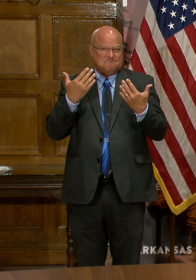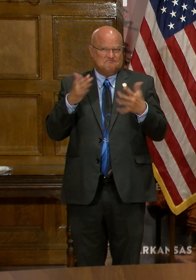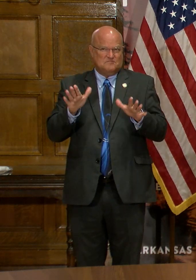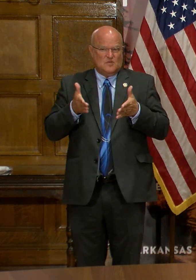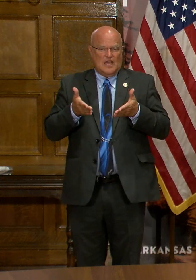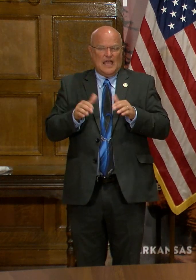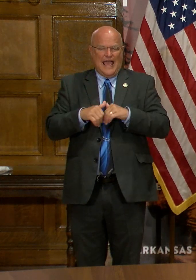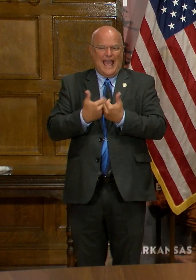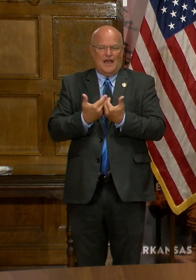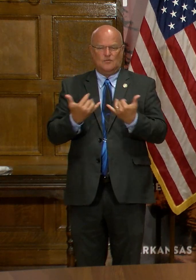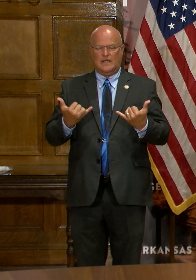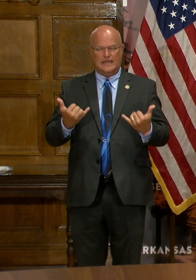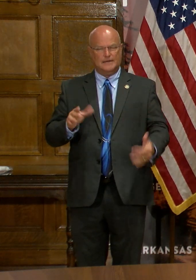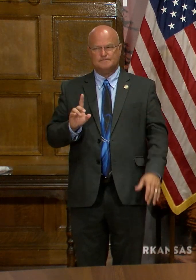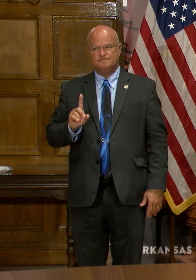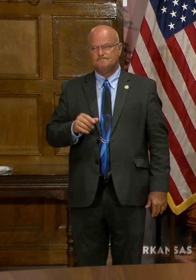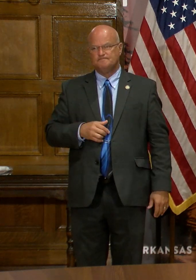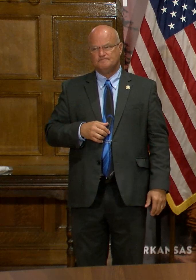way to do it right now.